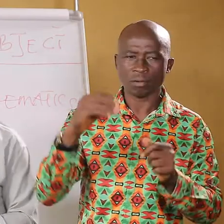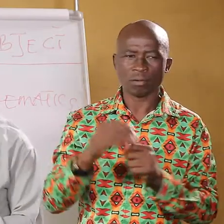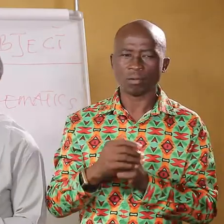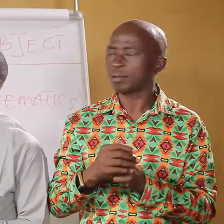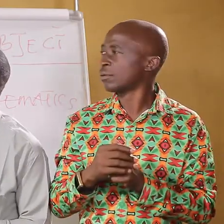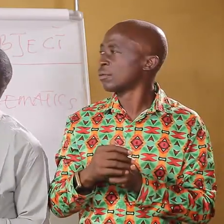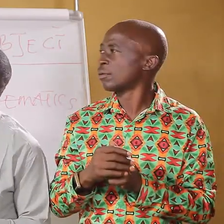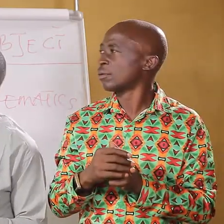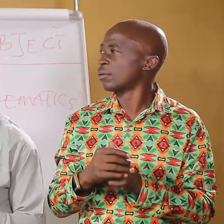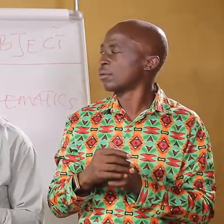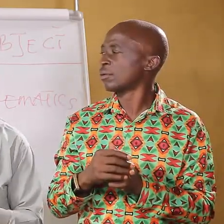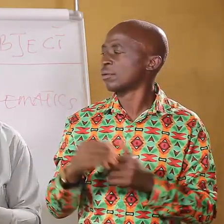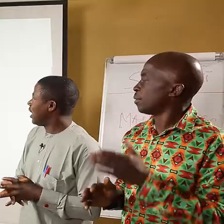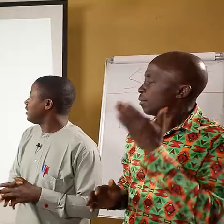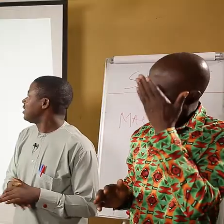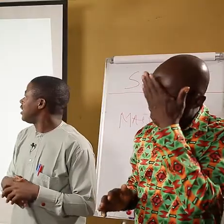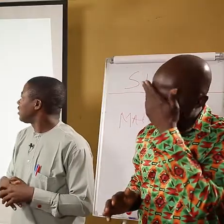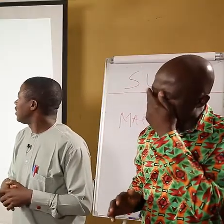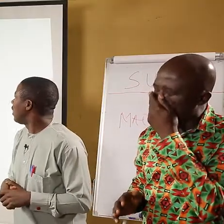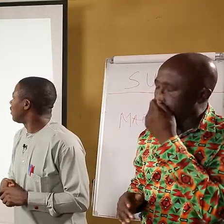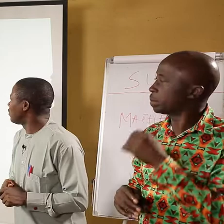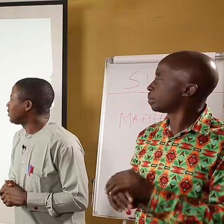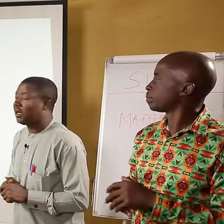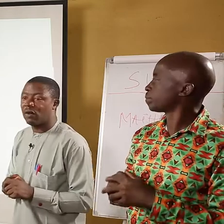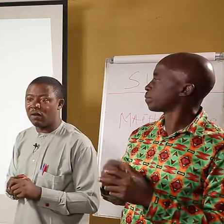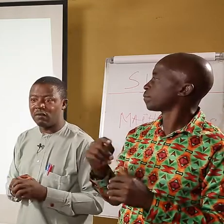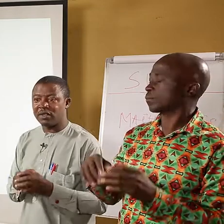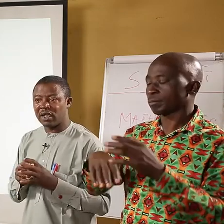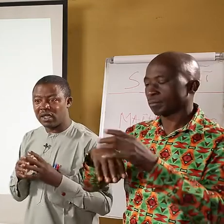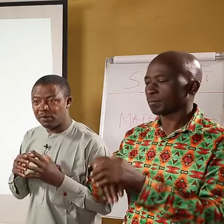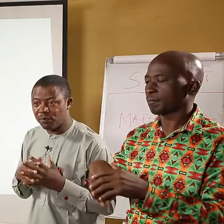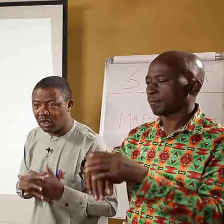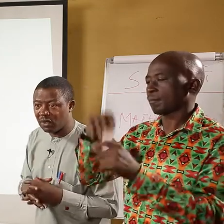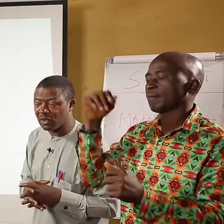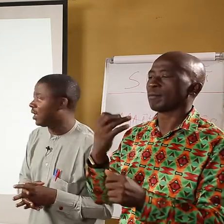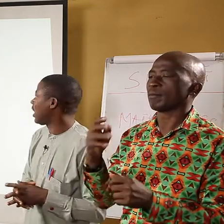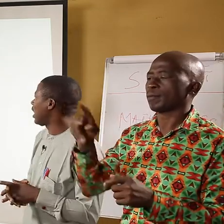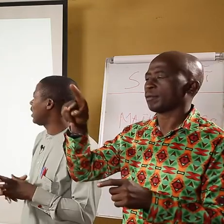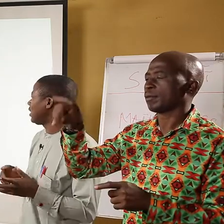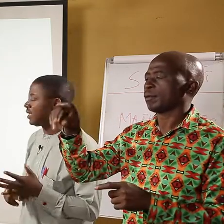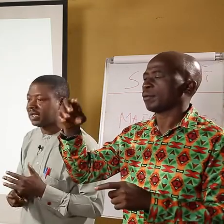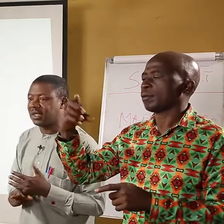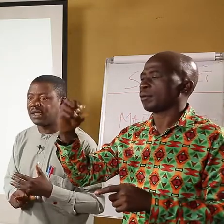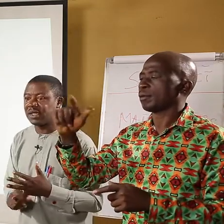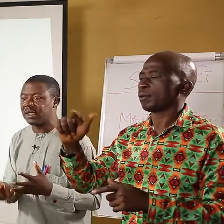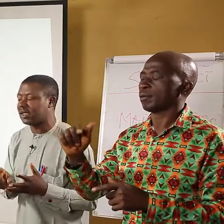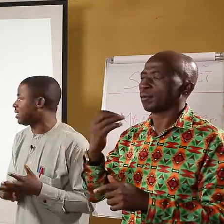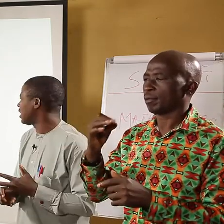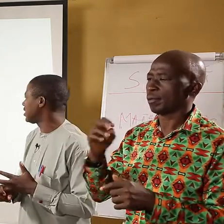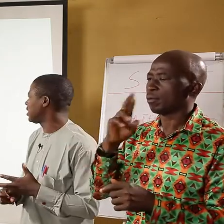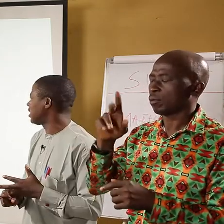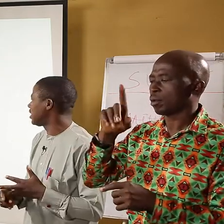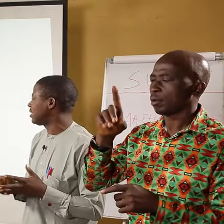the quadrilateral have been deduced. Hence, the exterior angles of the polygon are 80